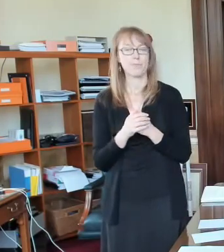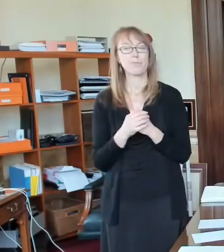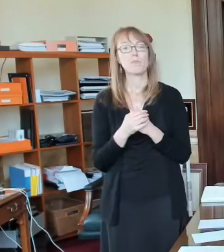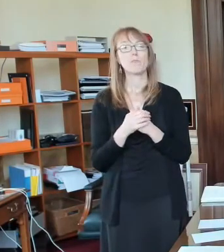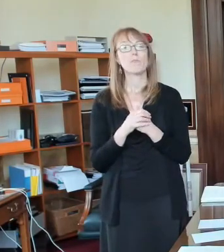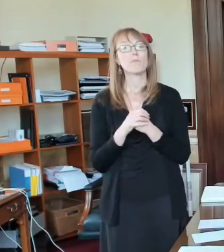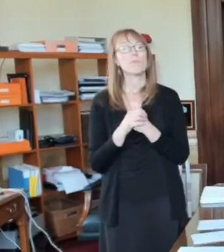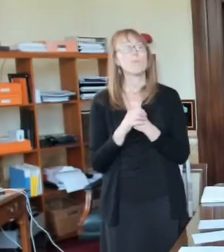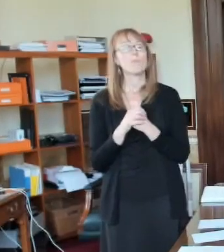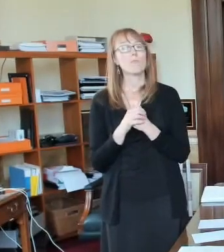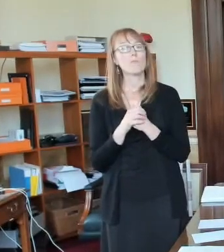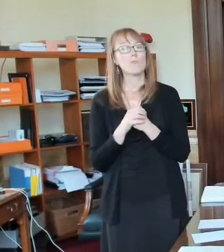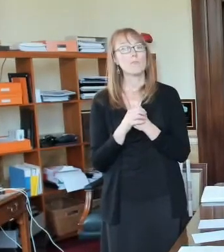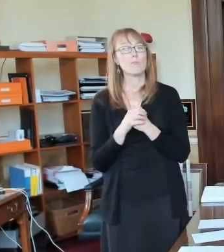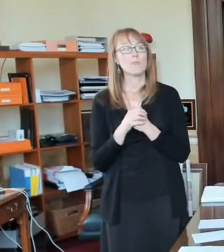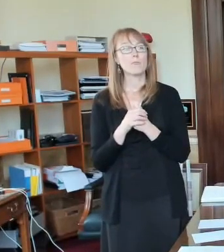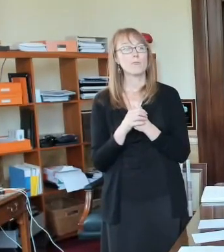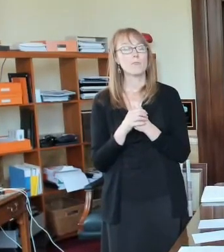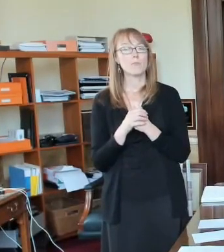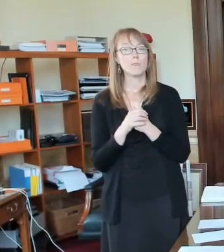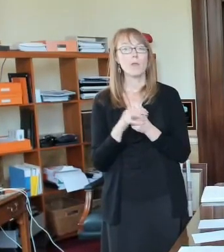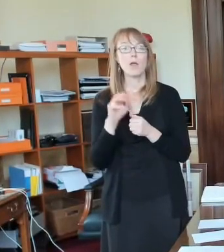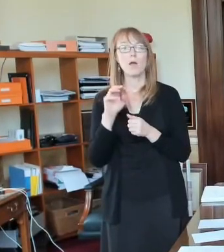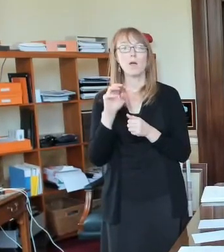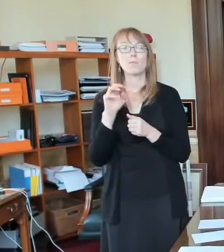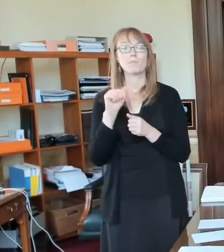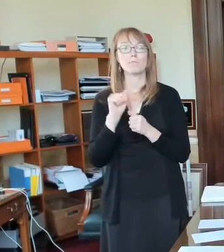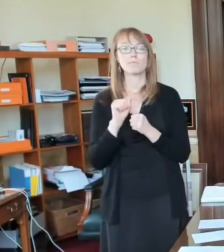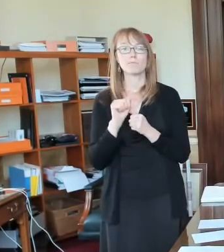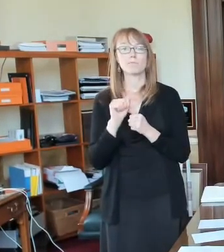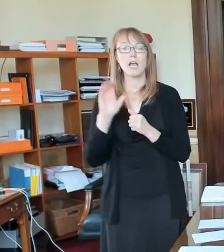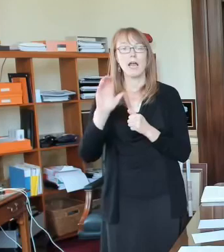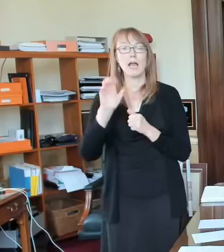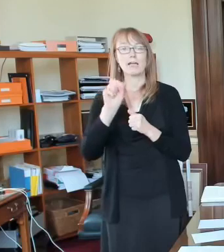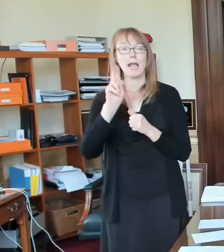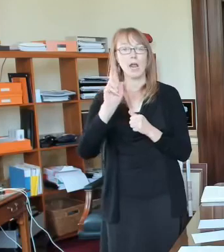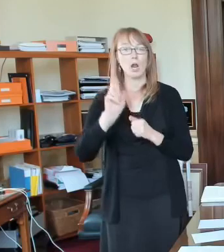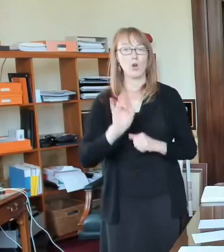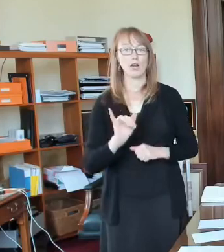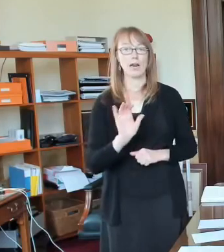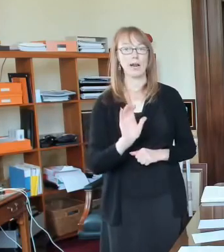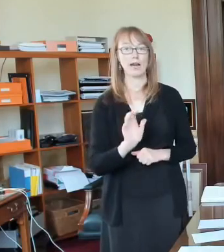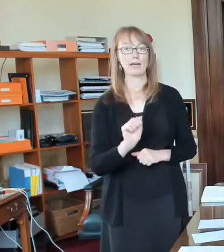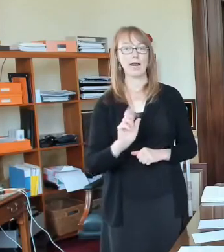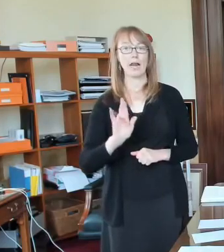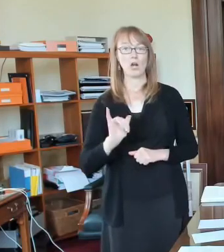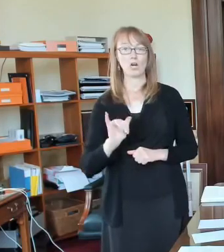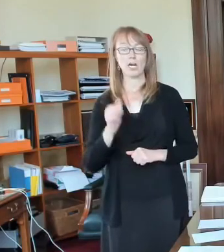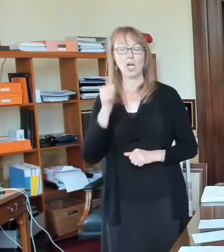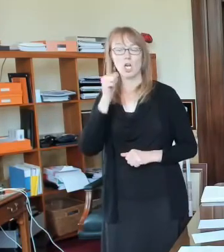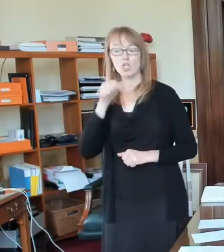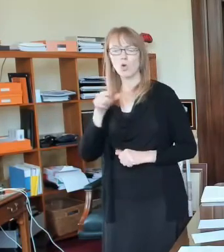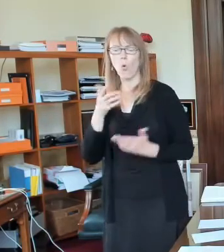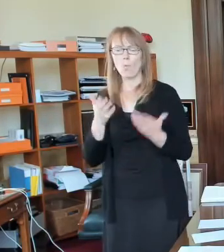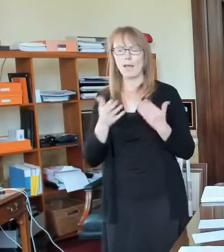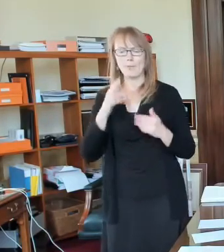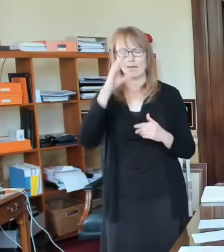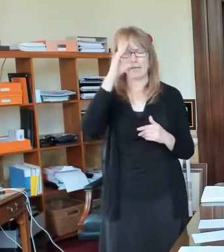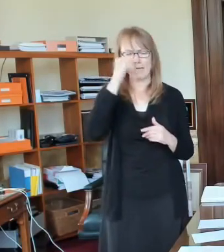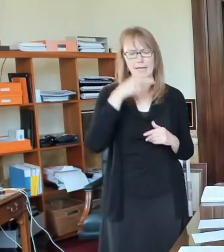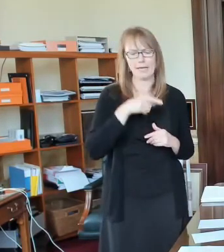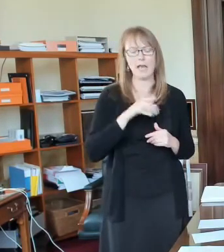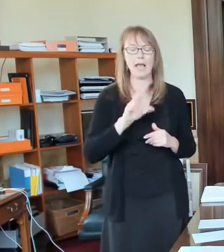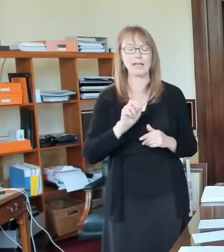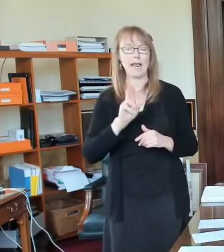mandatory order? I guess it could be he. Carrie has asthma and has doctor's advice not to wear